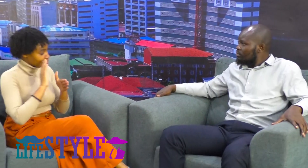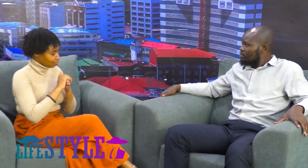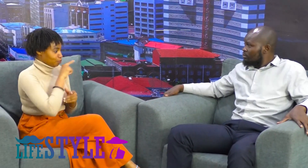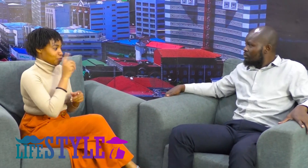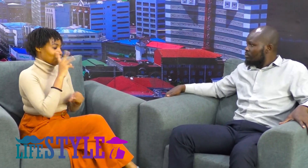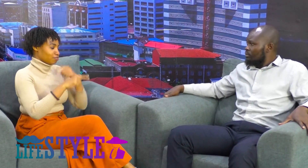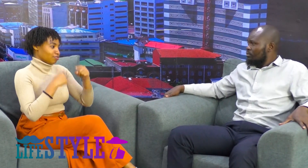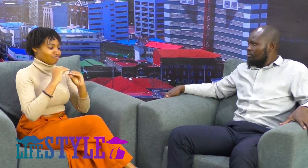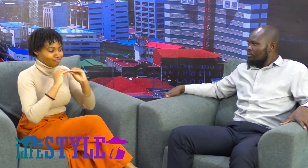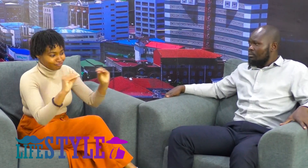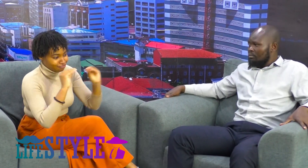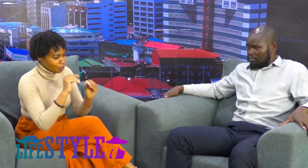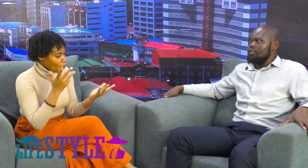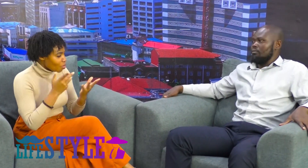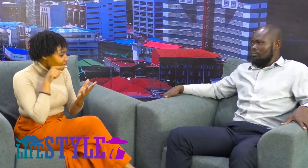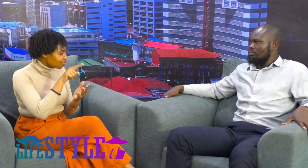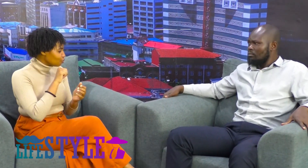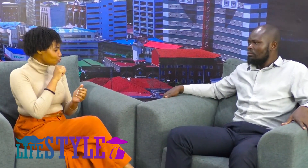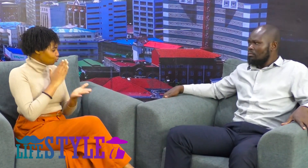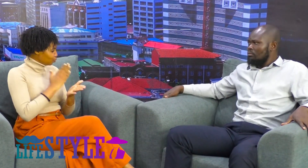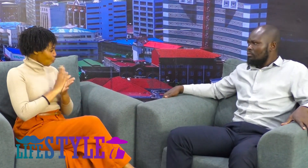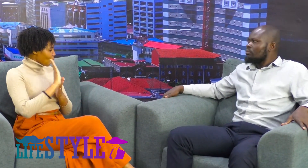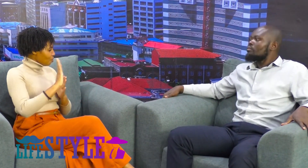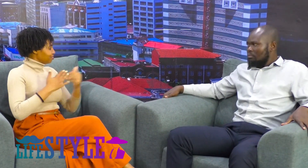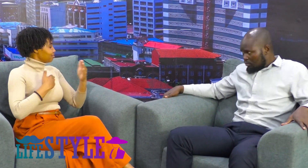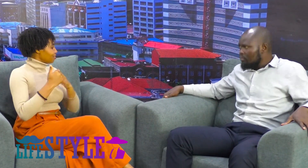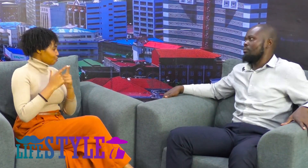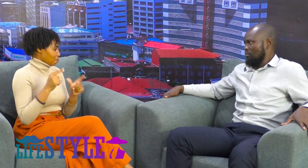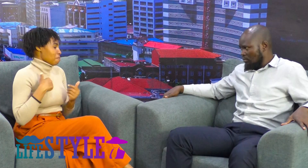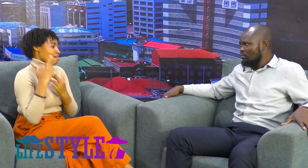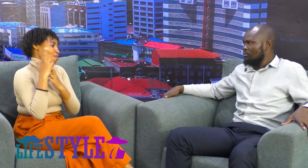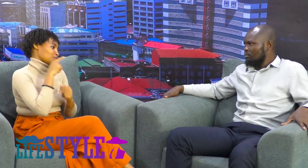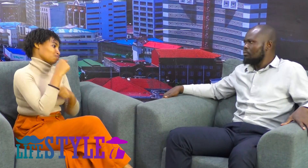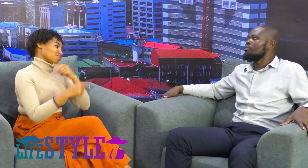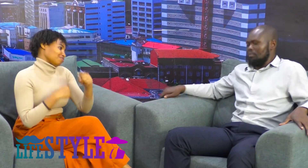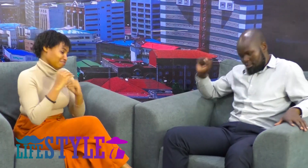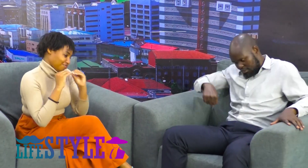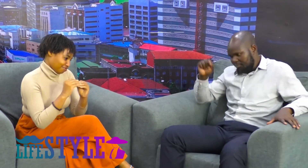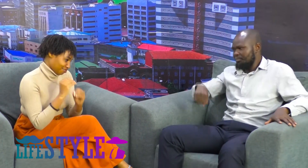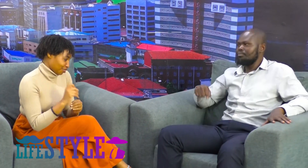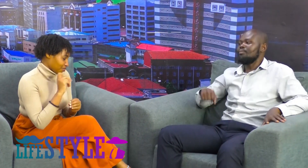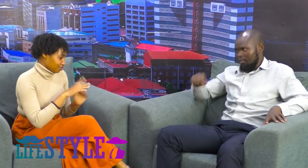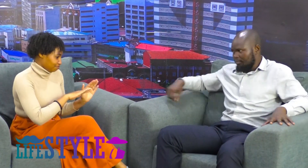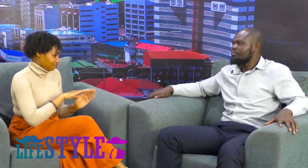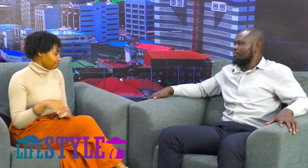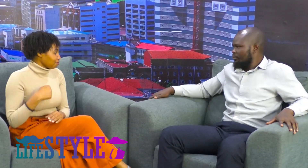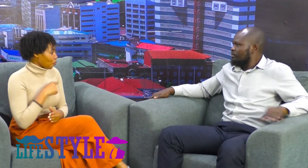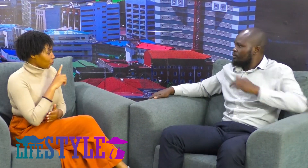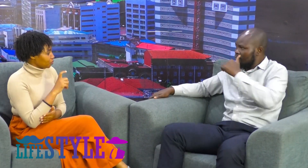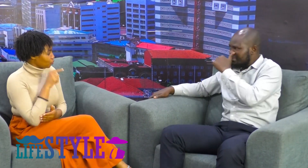Kenya. I hope that you also join Kise and you also help them as they continue doing their